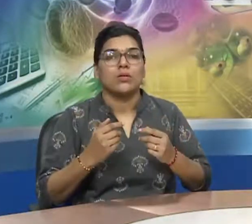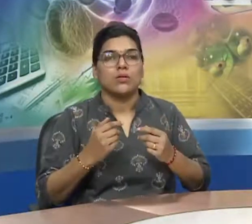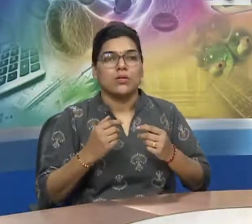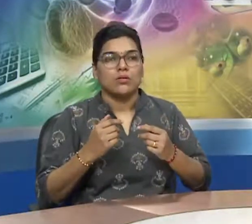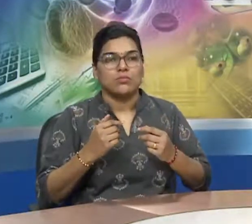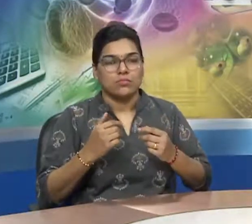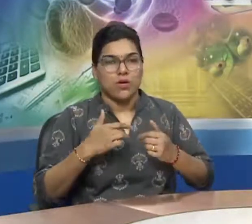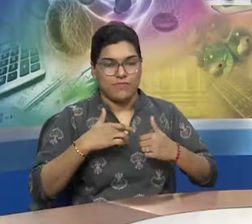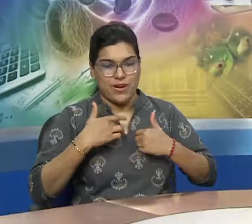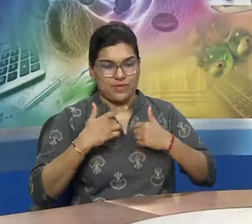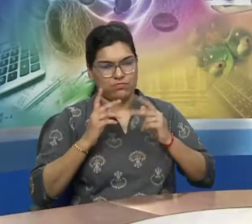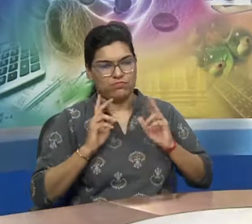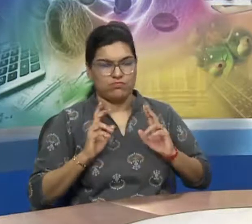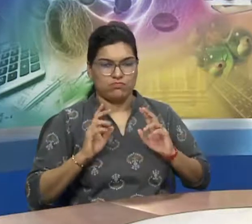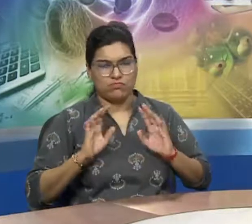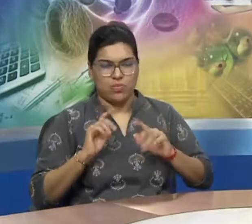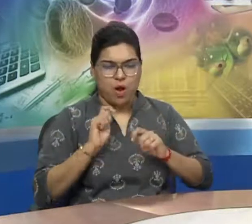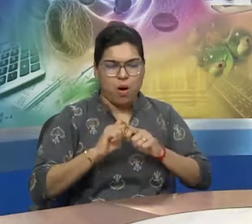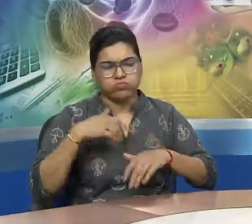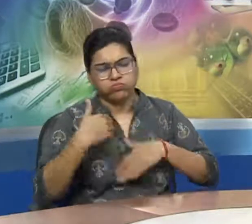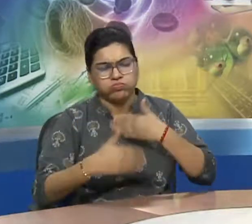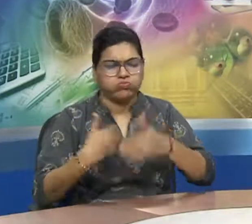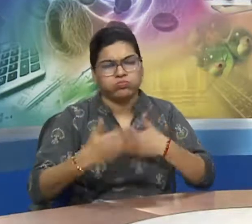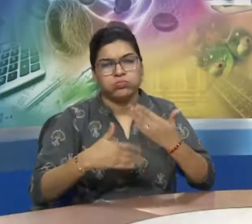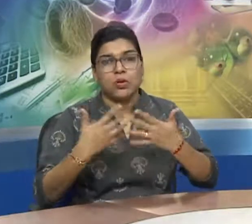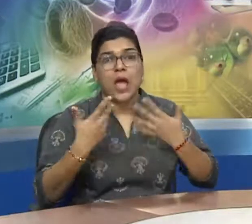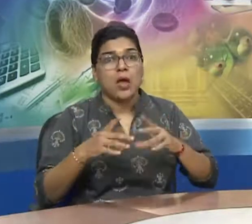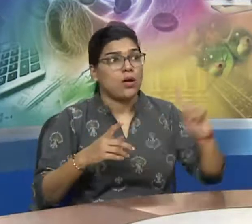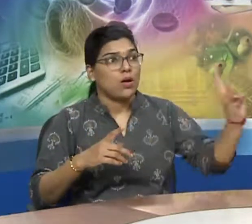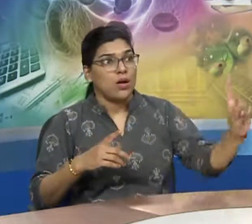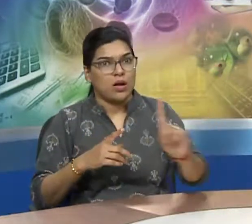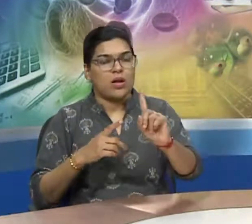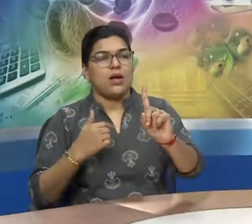This word is good riddance.